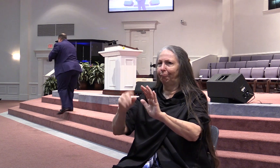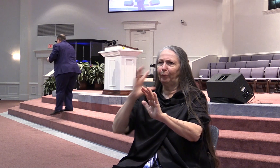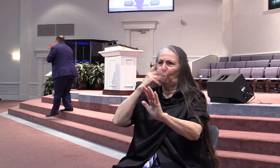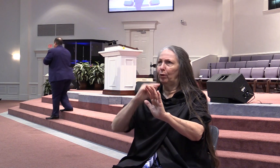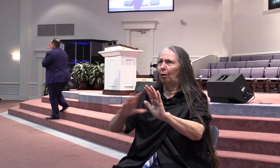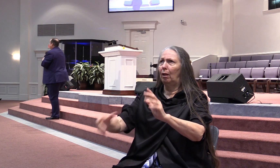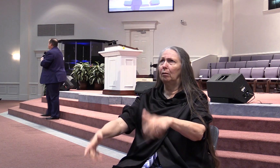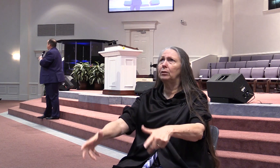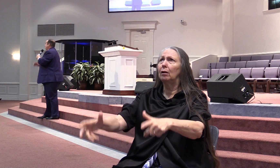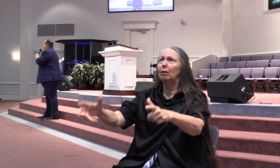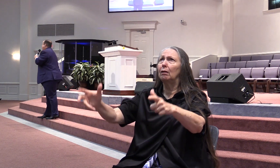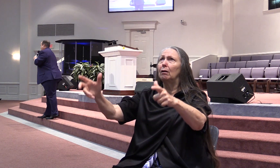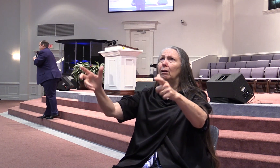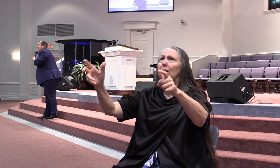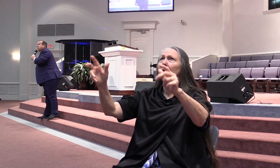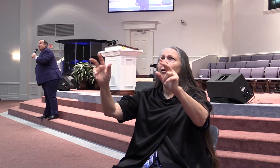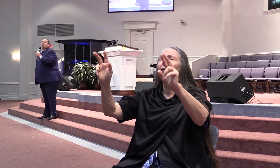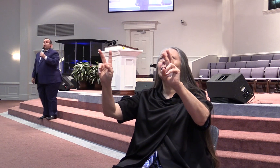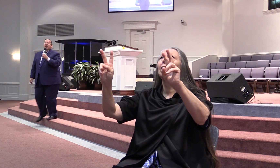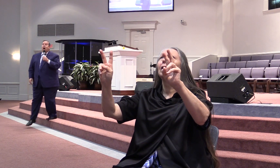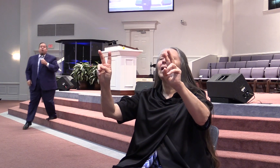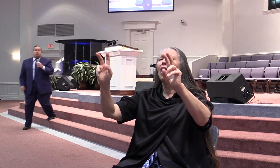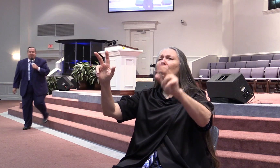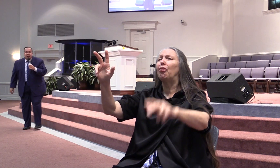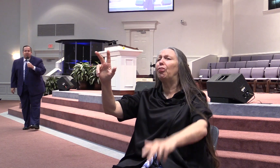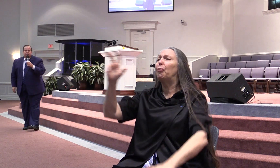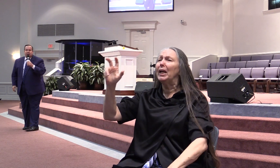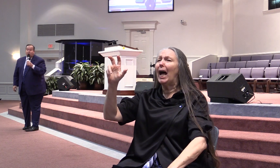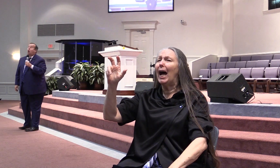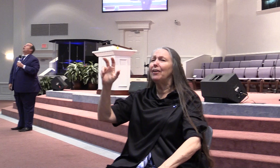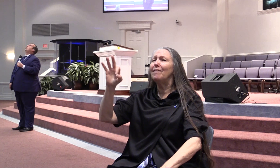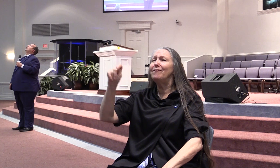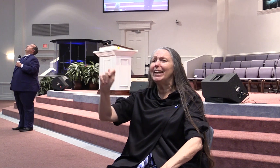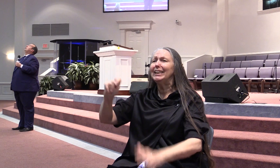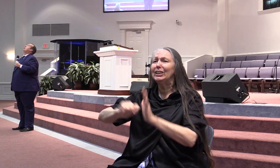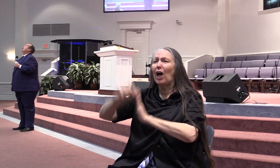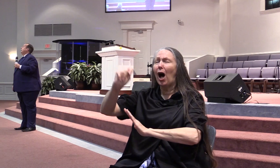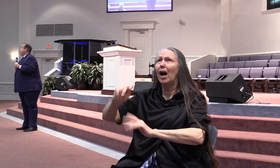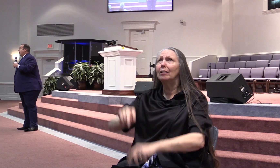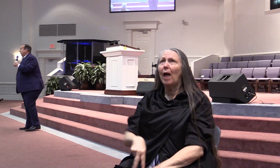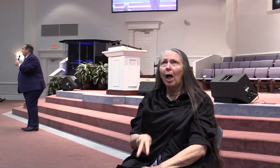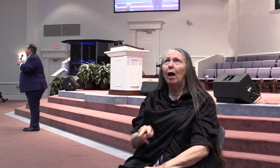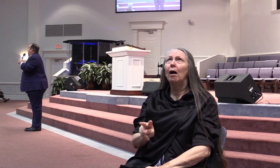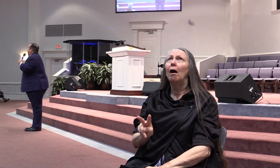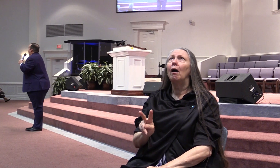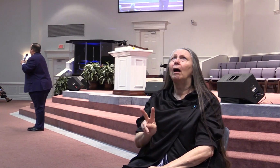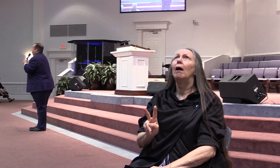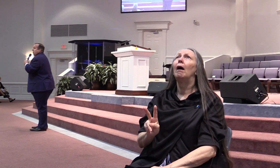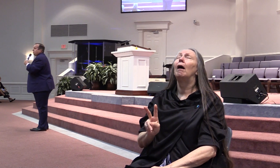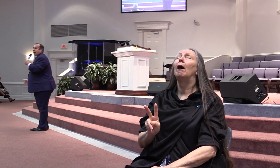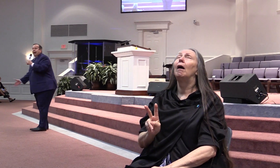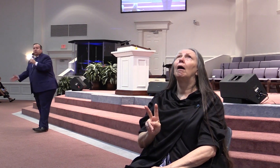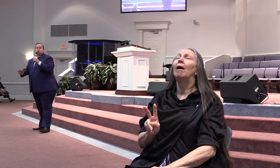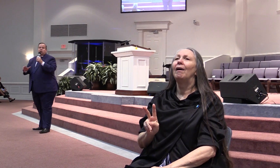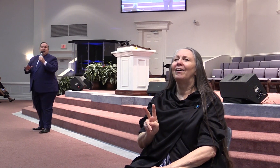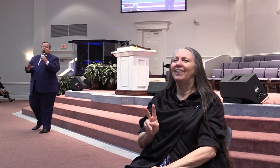truth, good sir? They just are no pictures. They are 300 feet tall. I mean, see, and again, there's